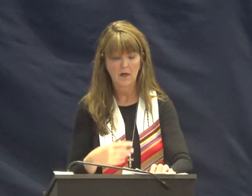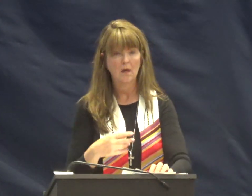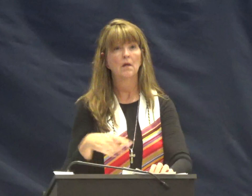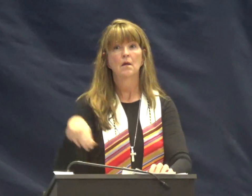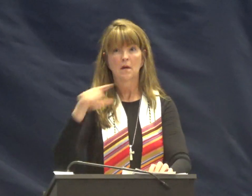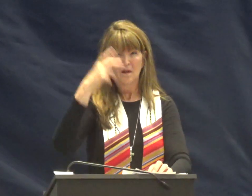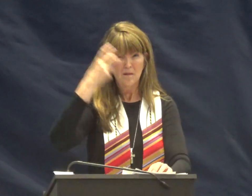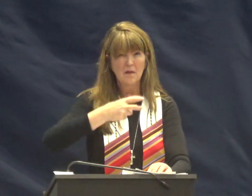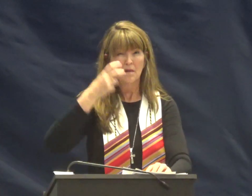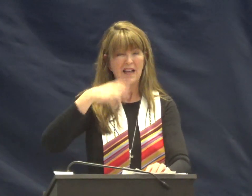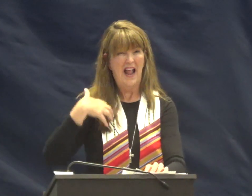together.